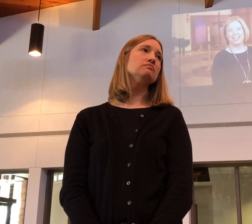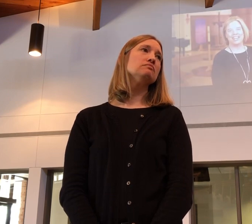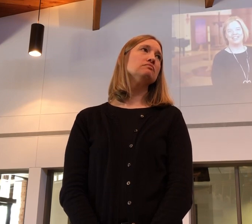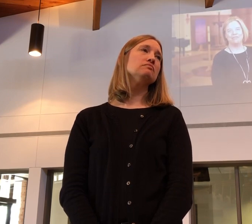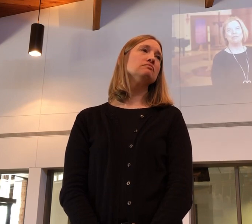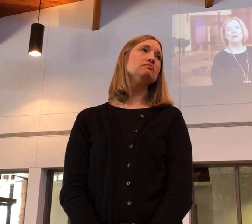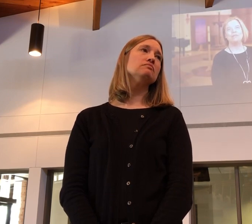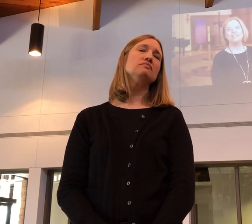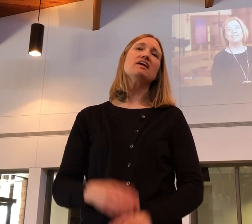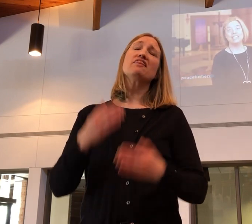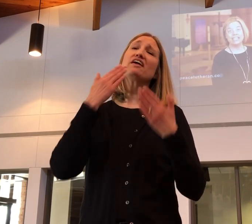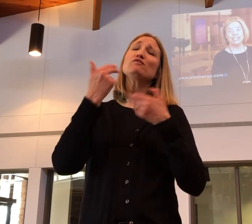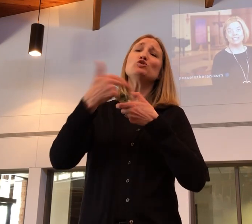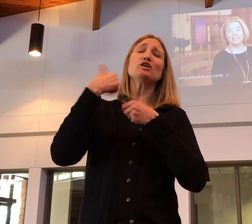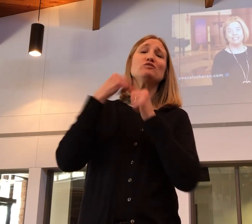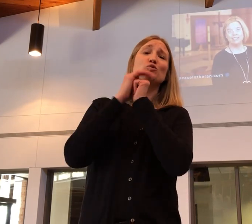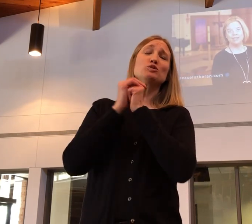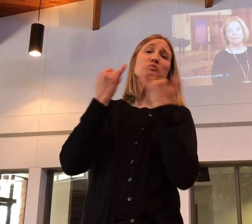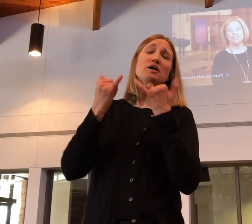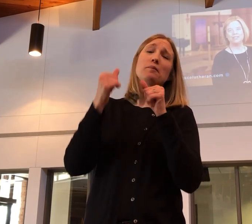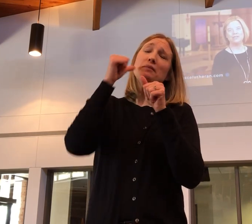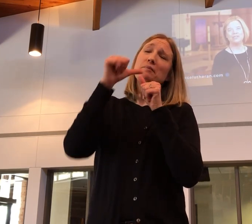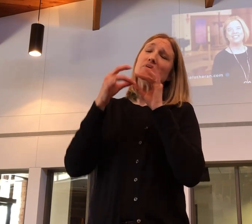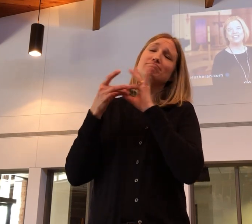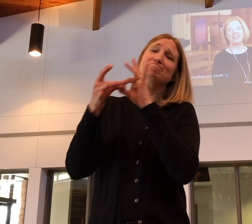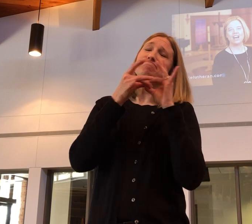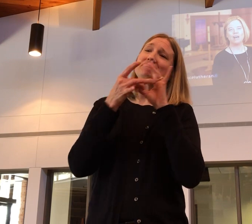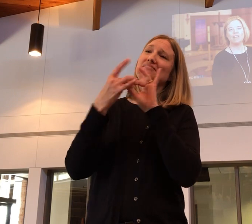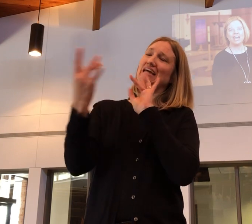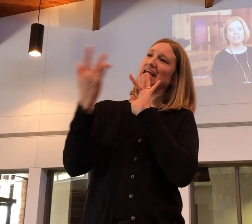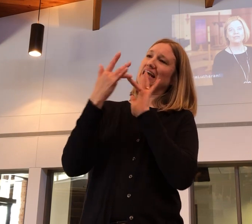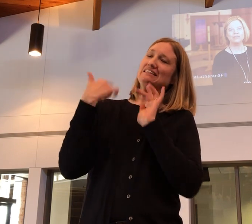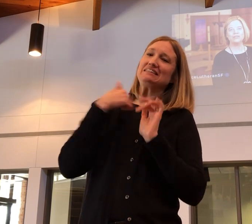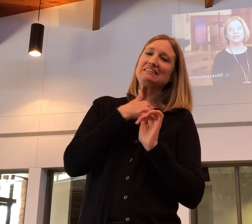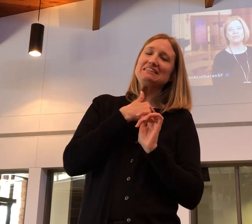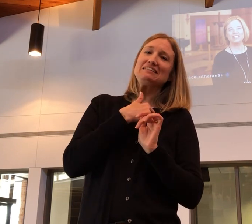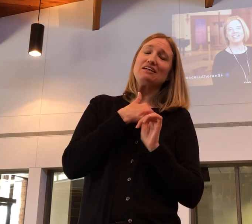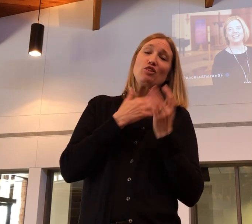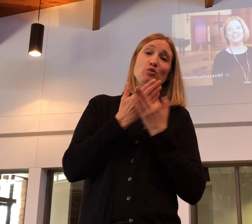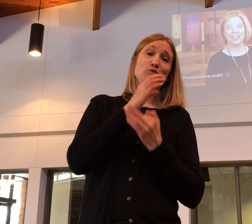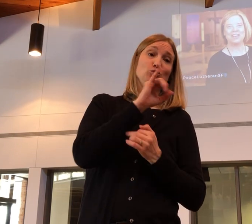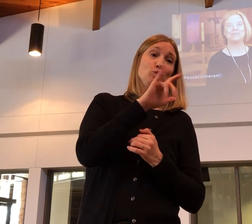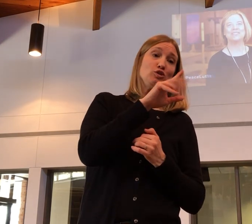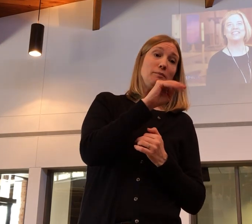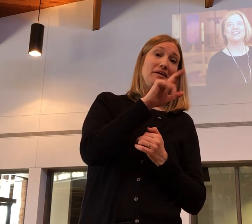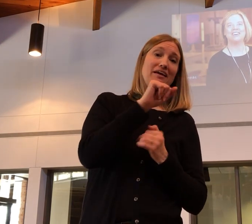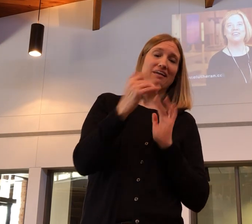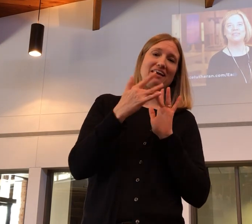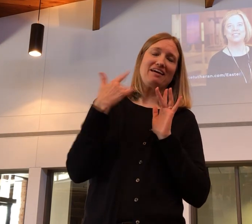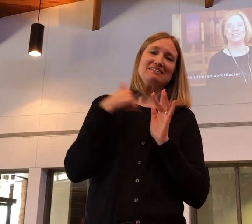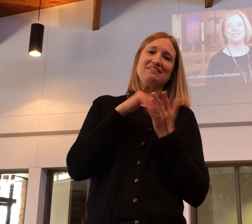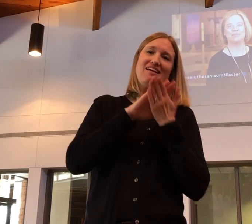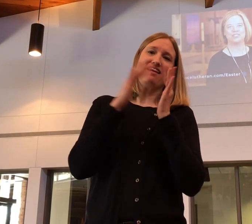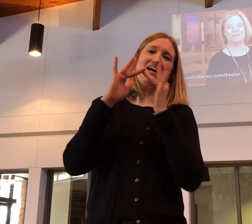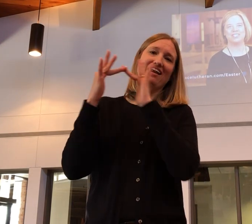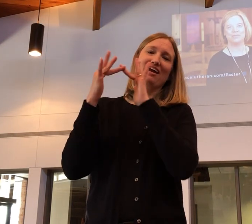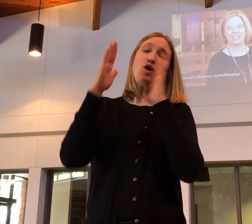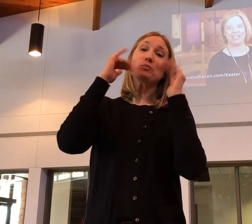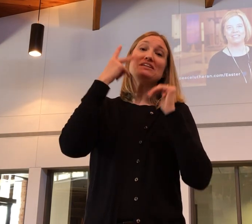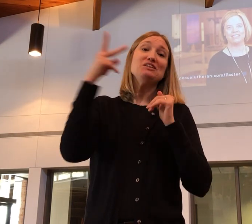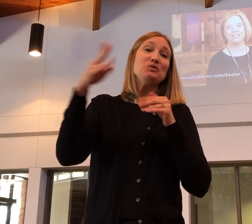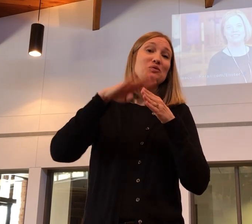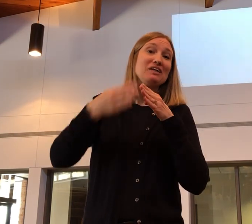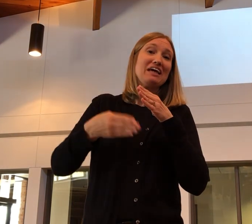Us today. Remember to stay connected at peacelutheran.com and through social media. I hope to see you all for Easter worship.